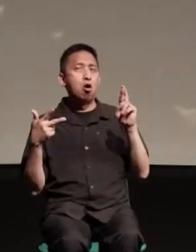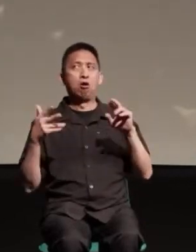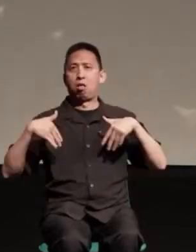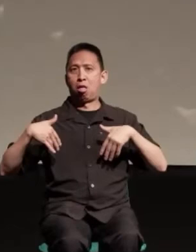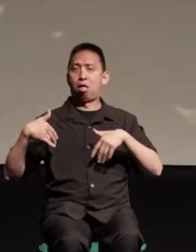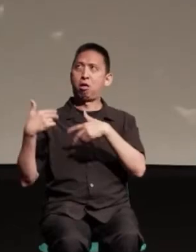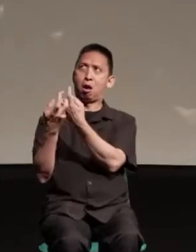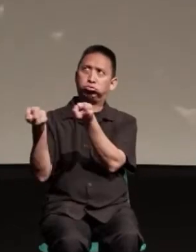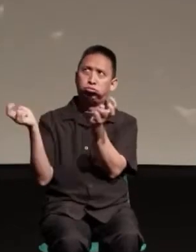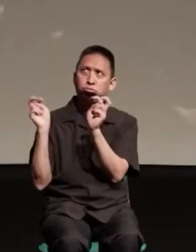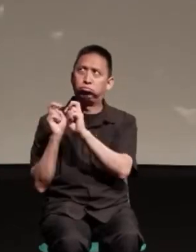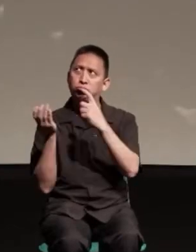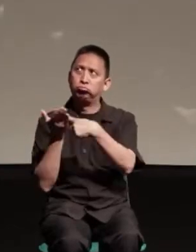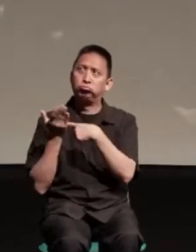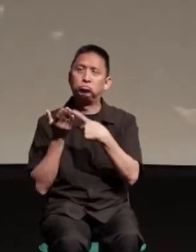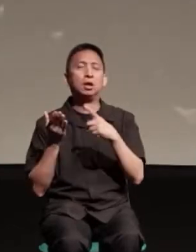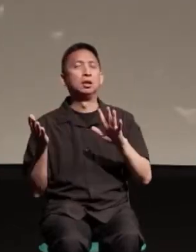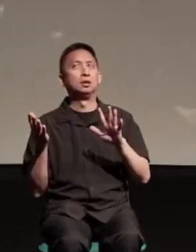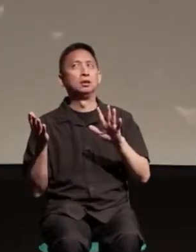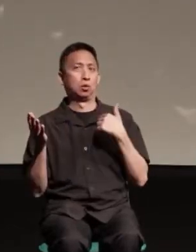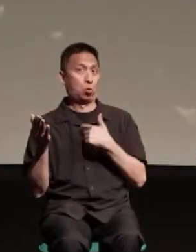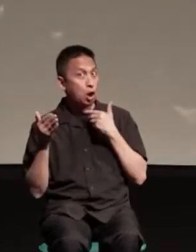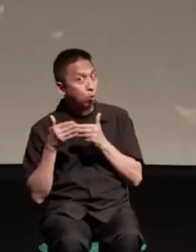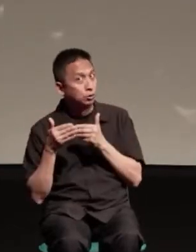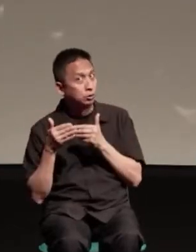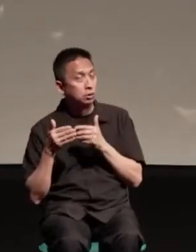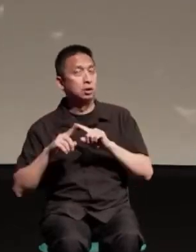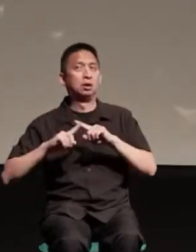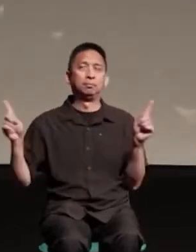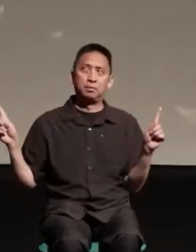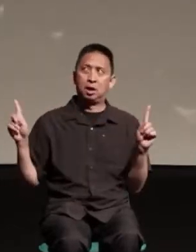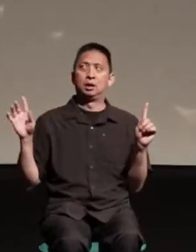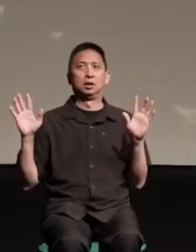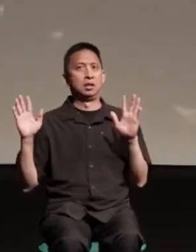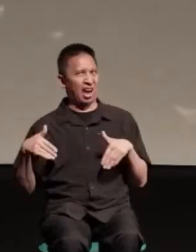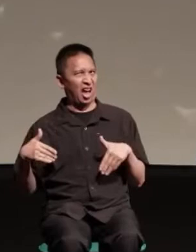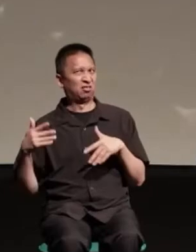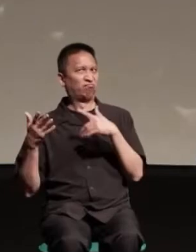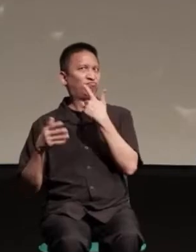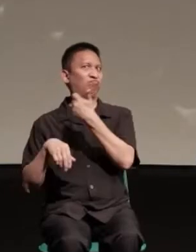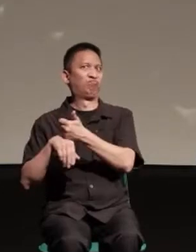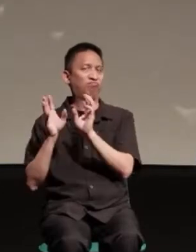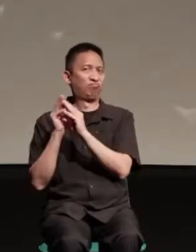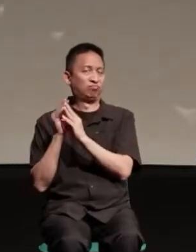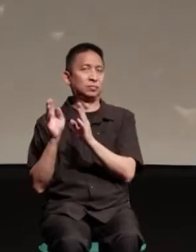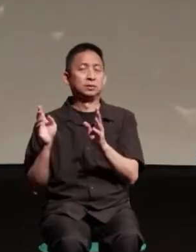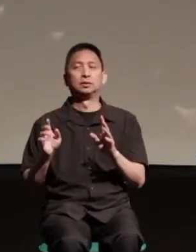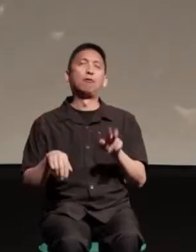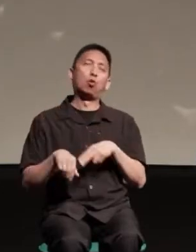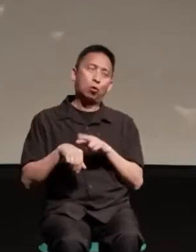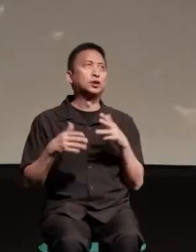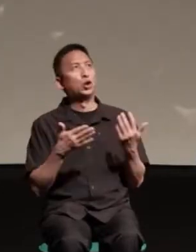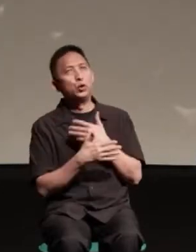there's a sense of not only, of course, let's be more kind of revitalized around new